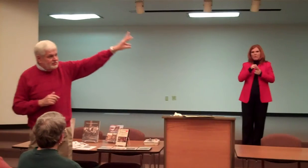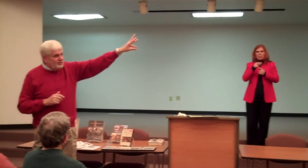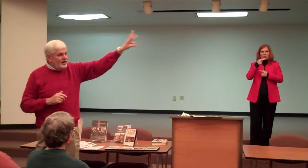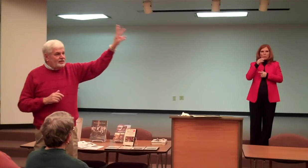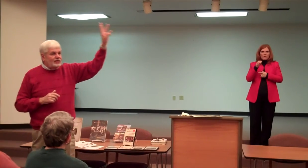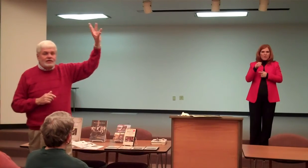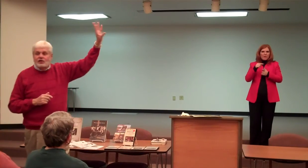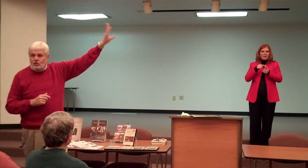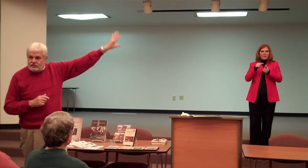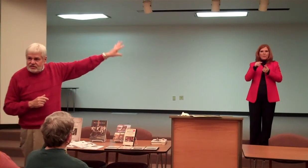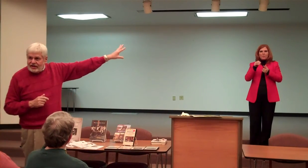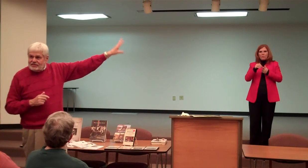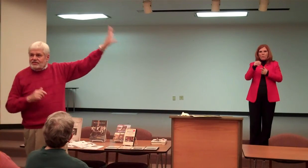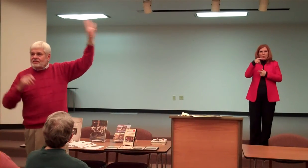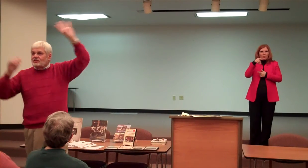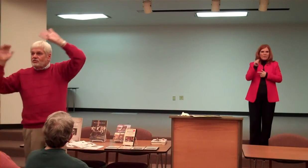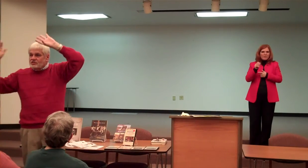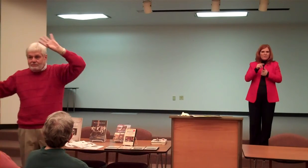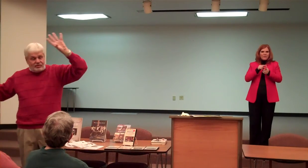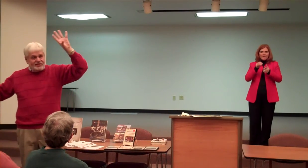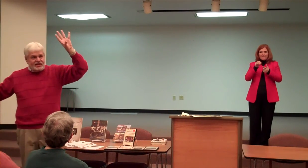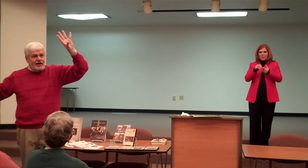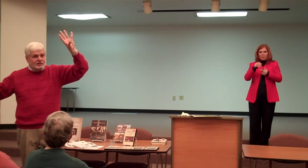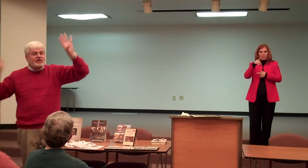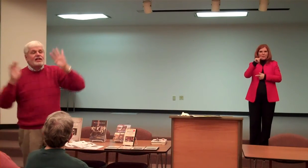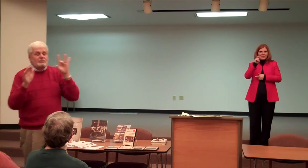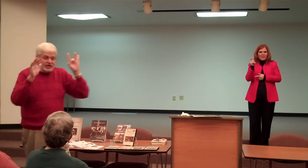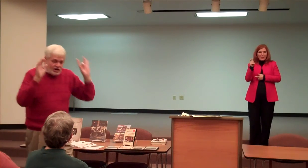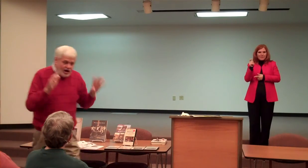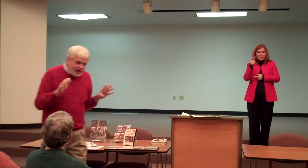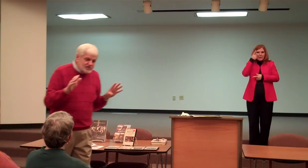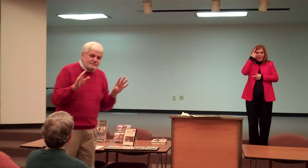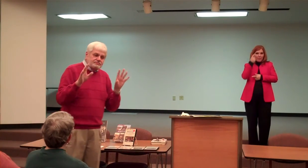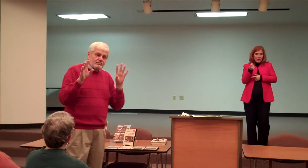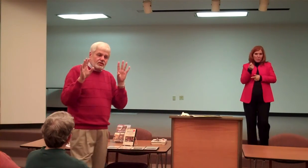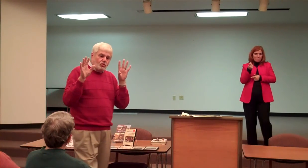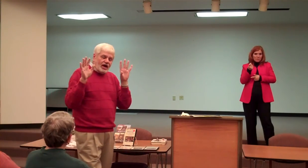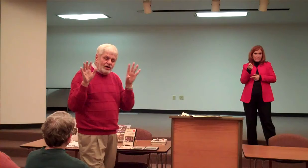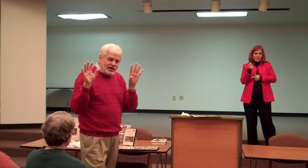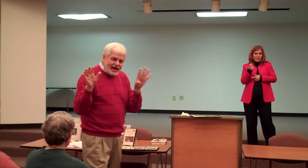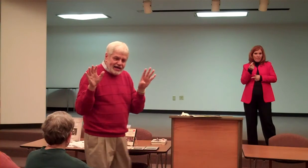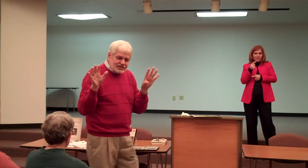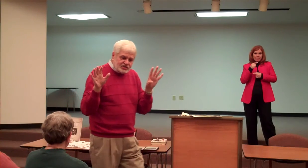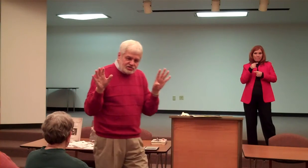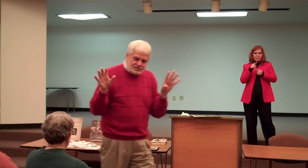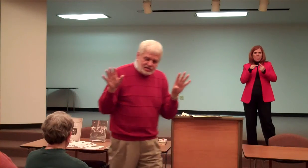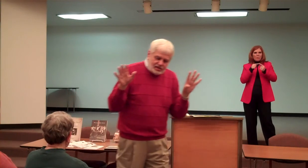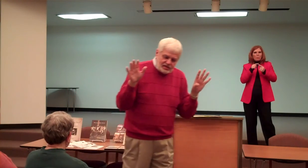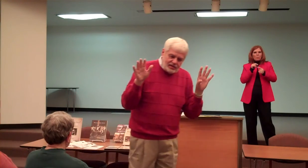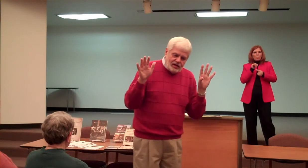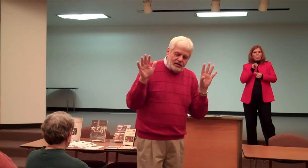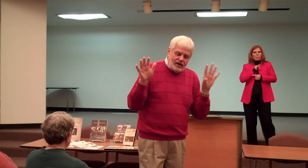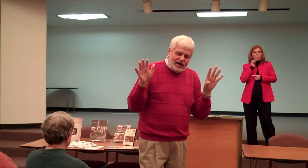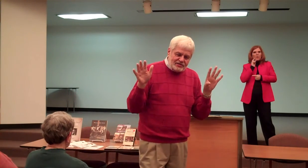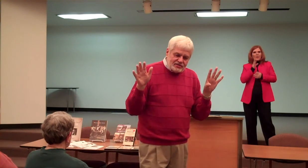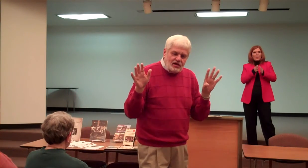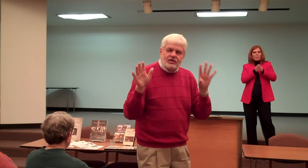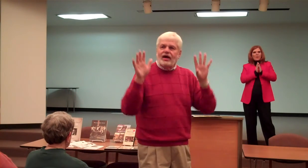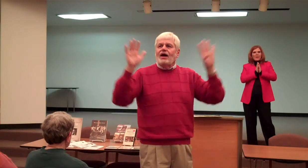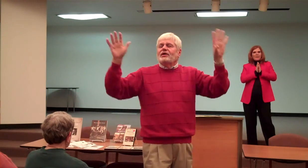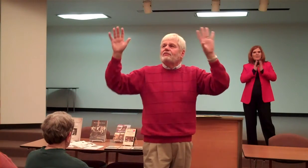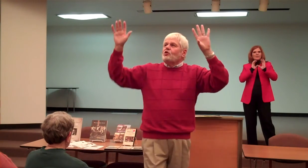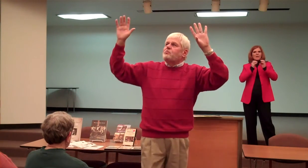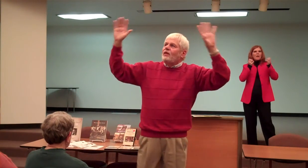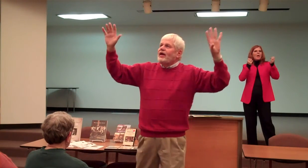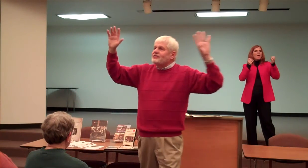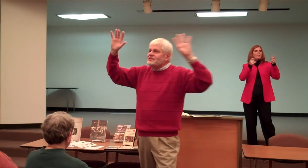or Pennsylvania, or Texas, or someplace else? Because when I would ask classes,